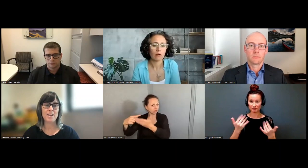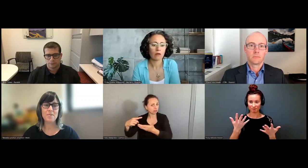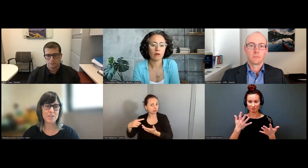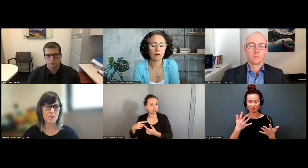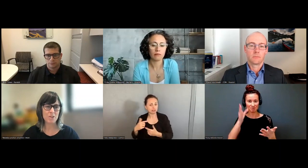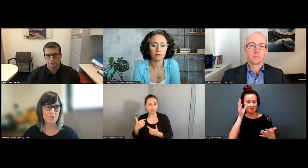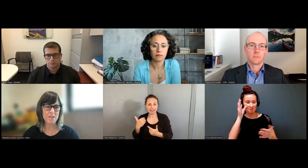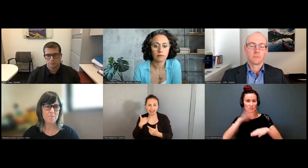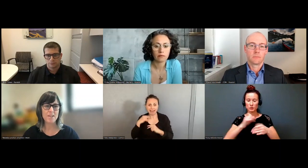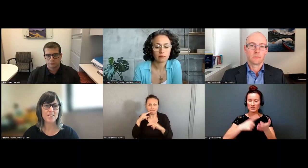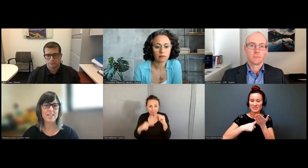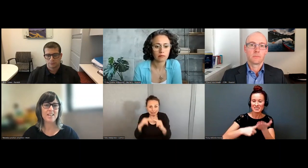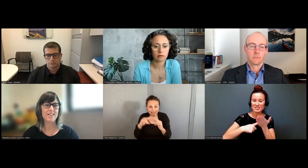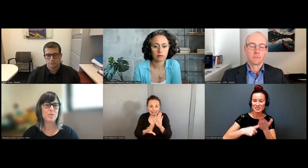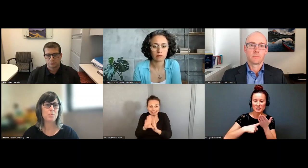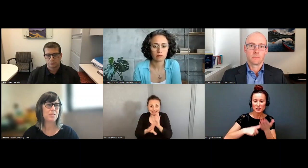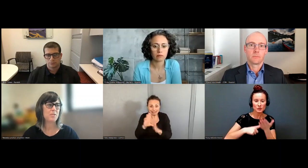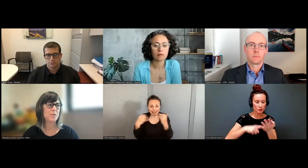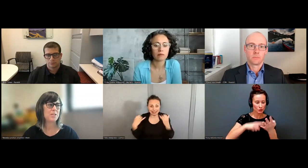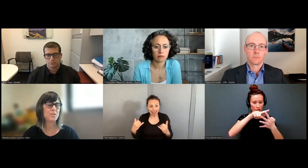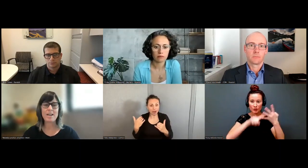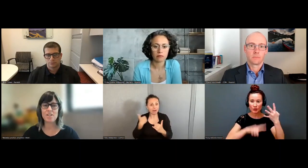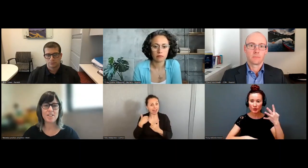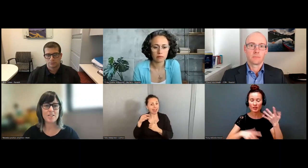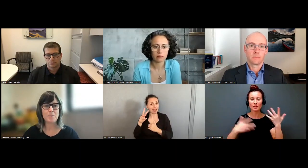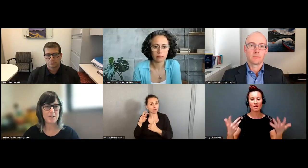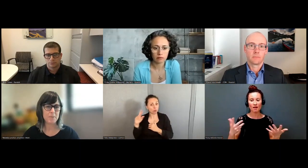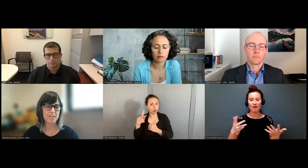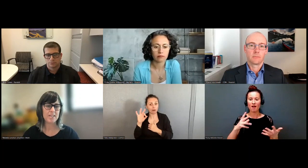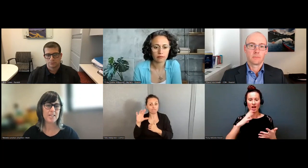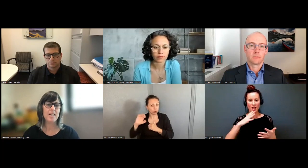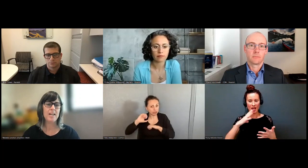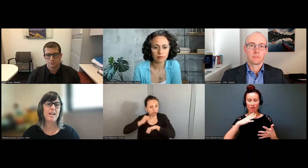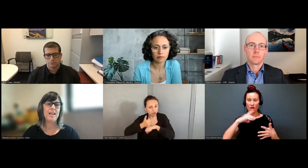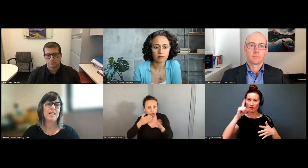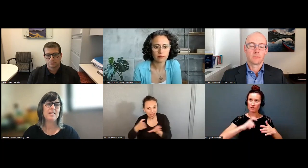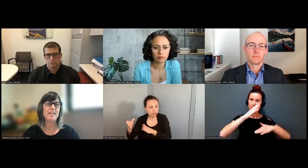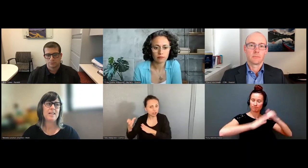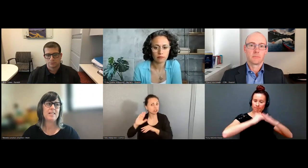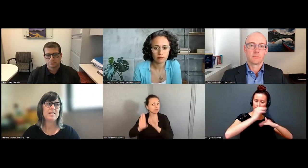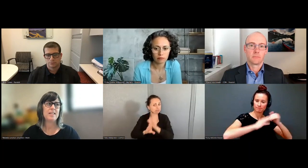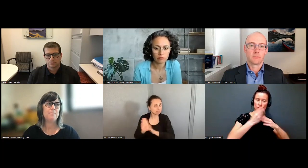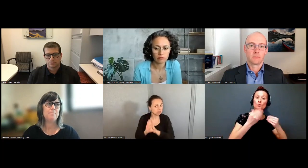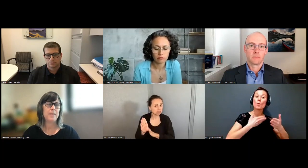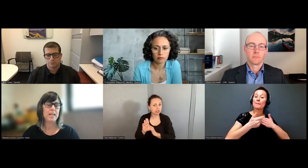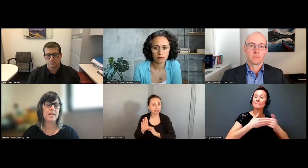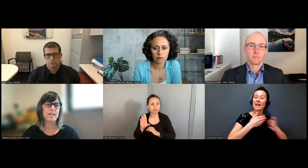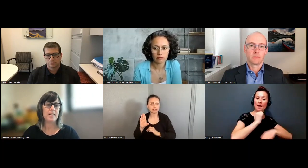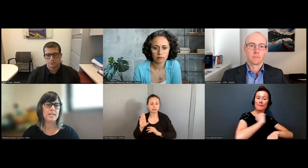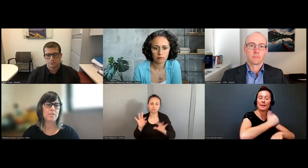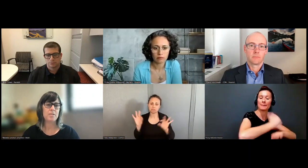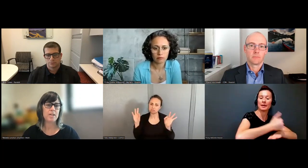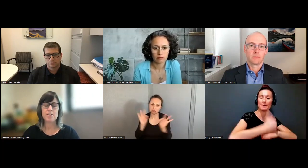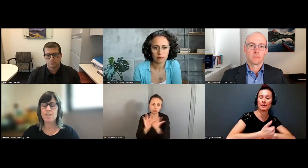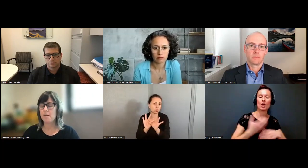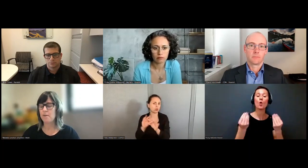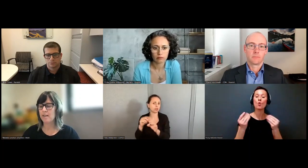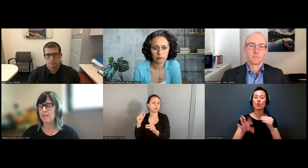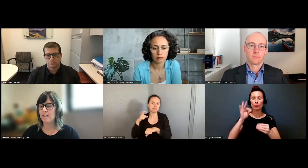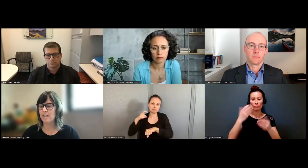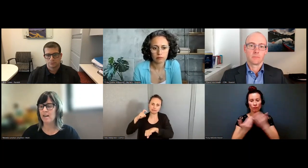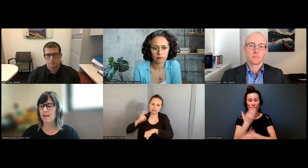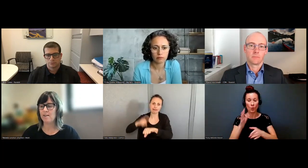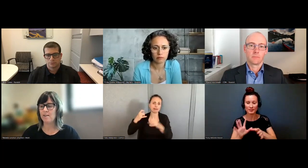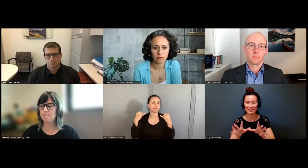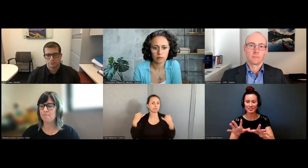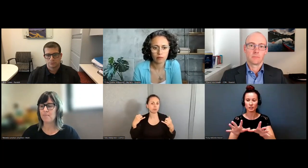There's infrastructure being built, and there's workforce strategies being built, and that is it is critical timing.